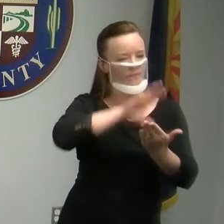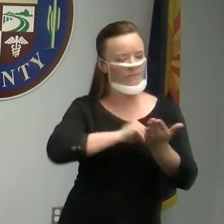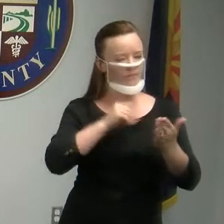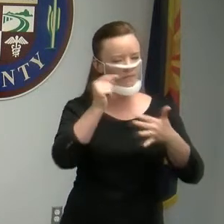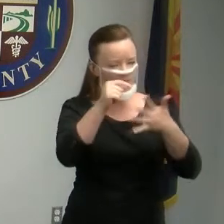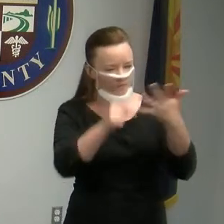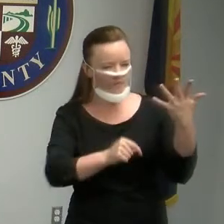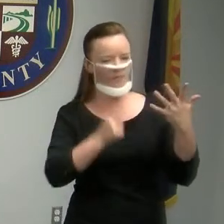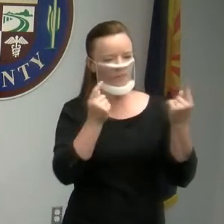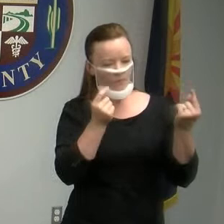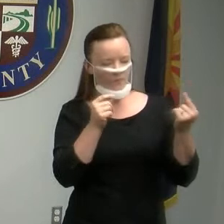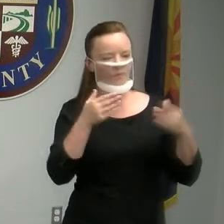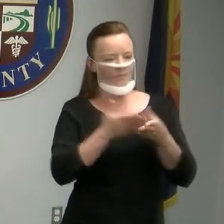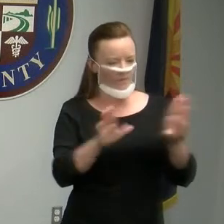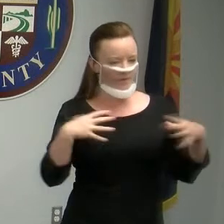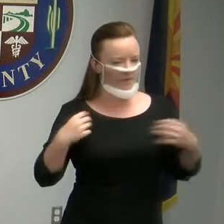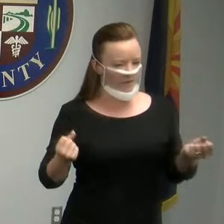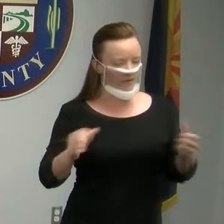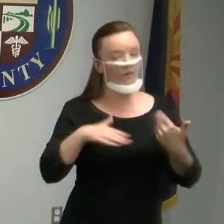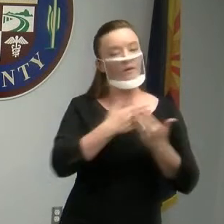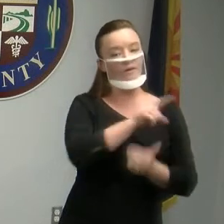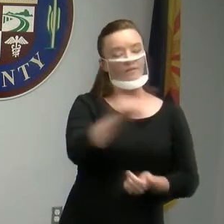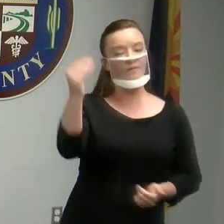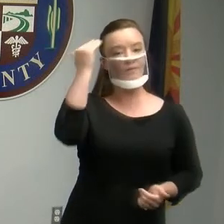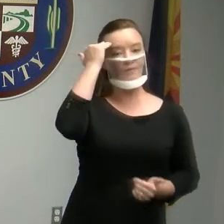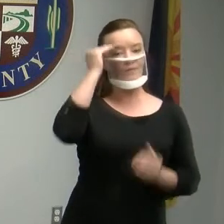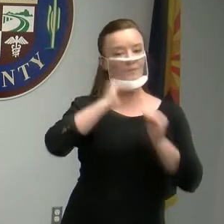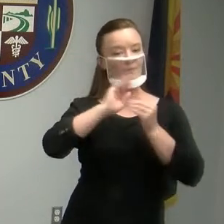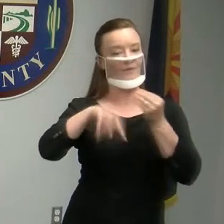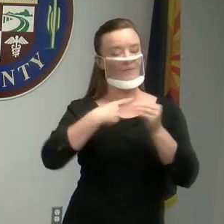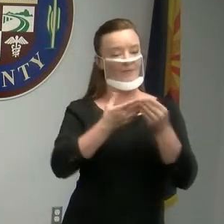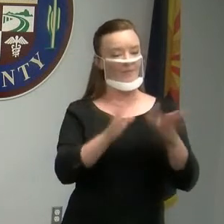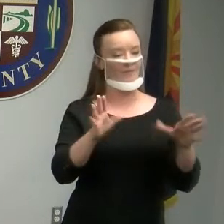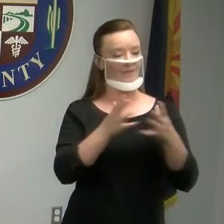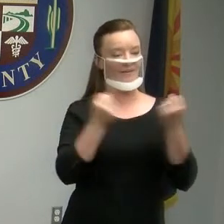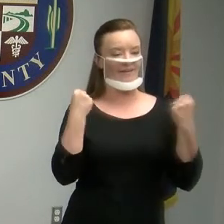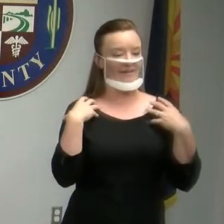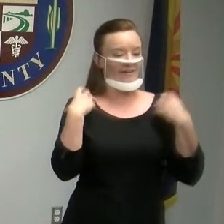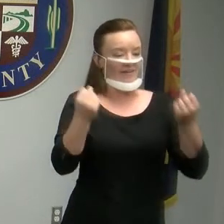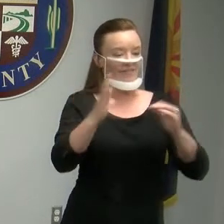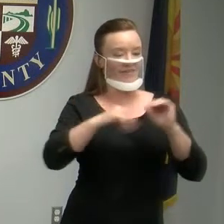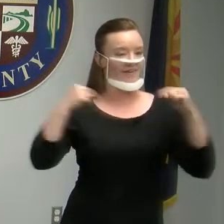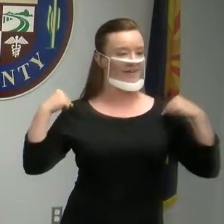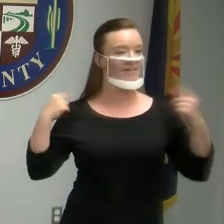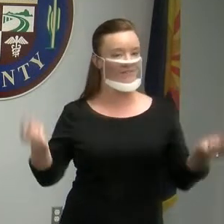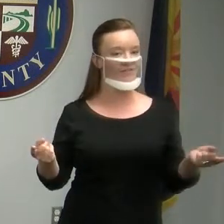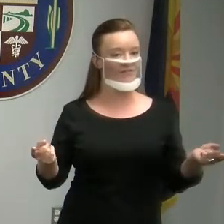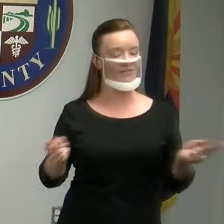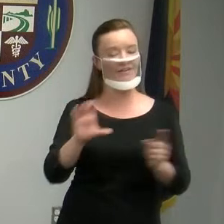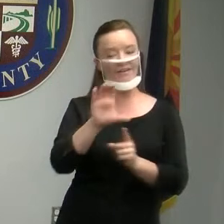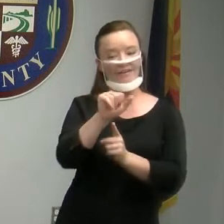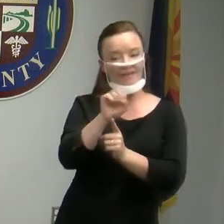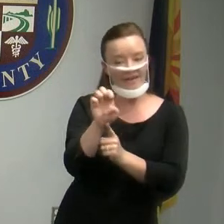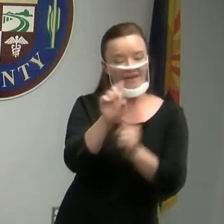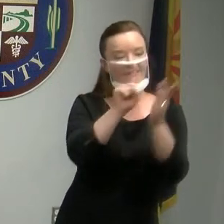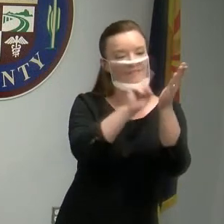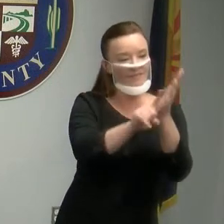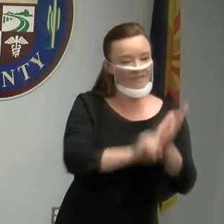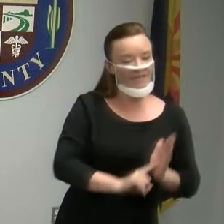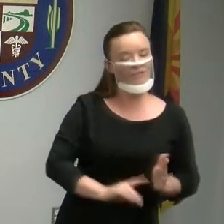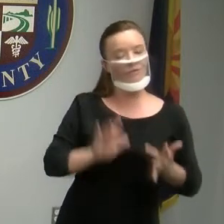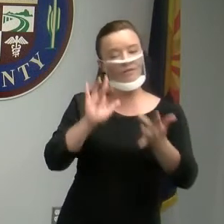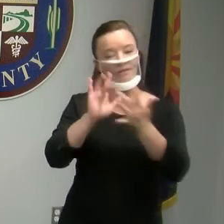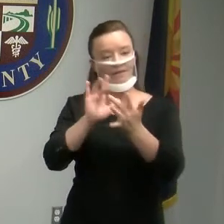health does. All of you know more about public health than you've ever known before, more than likely. Case investigations, contact